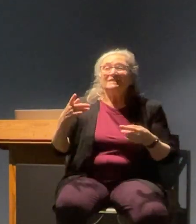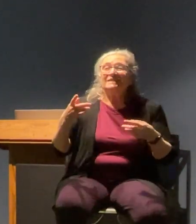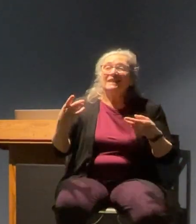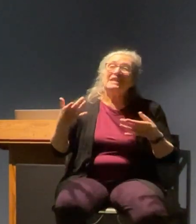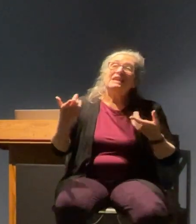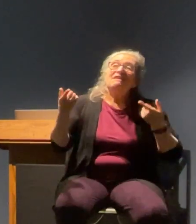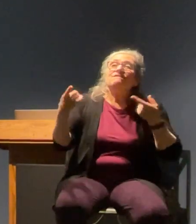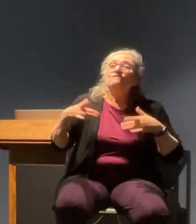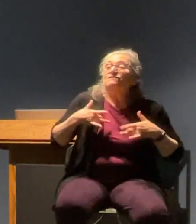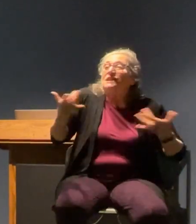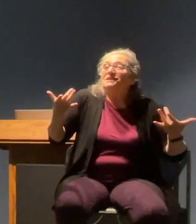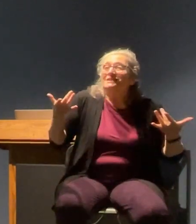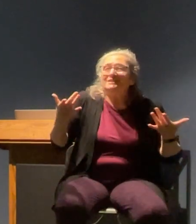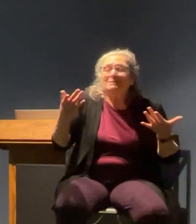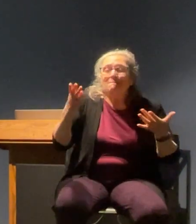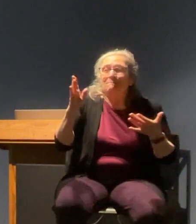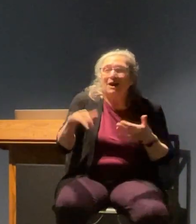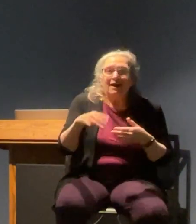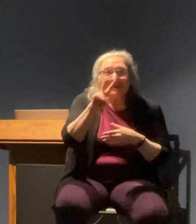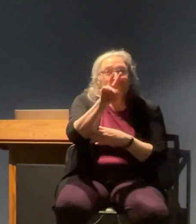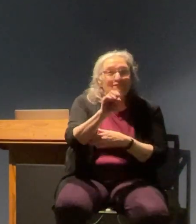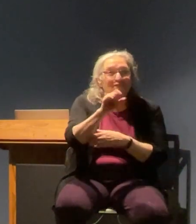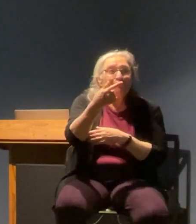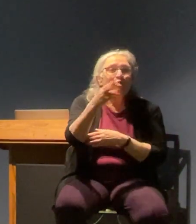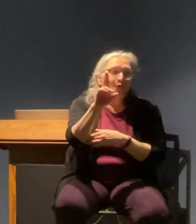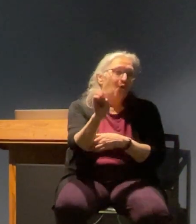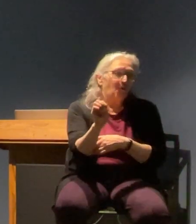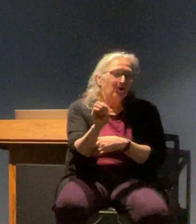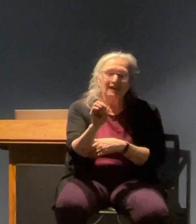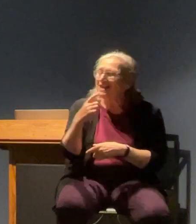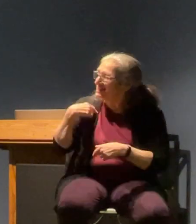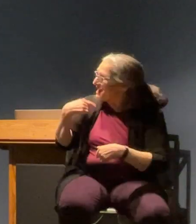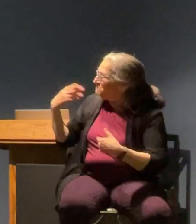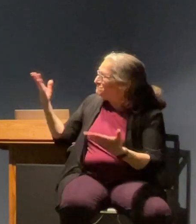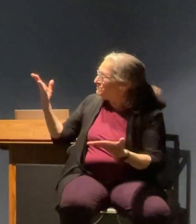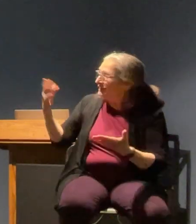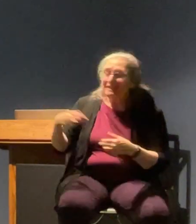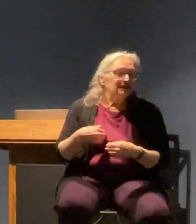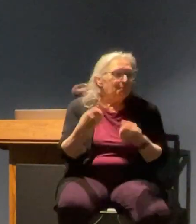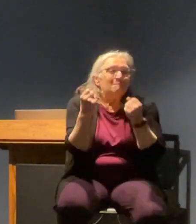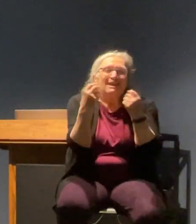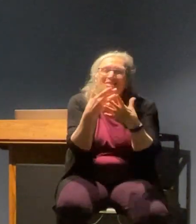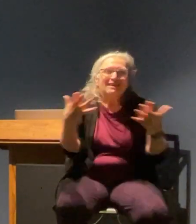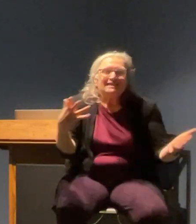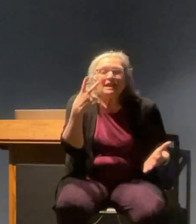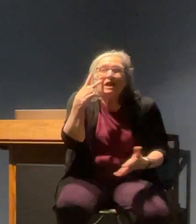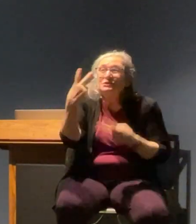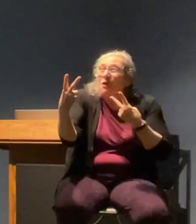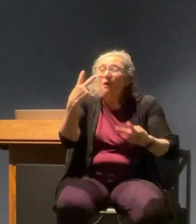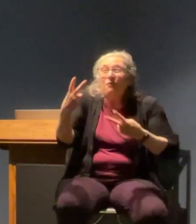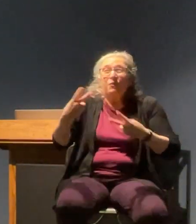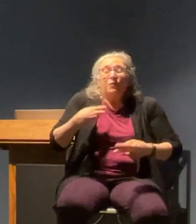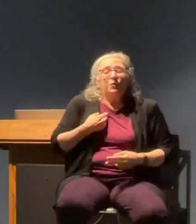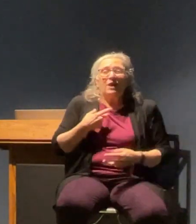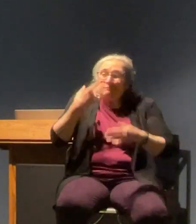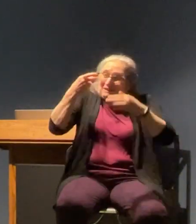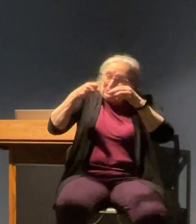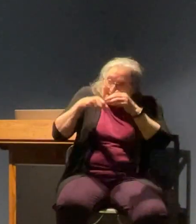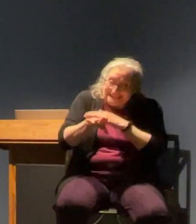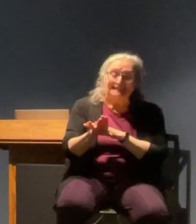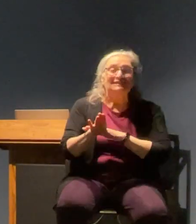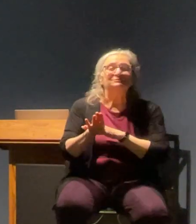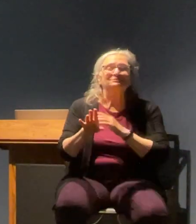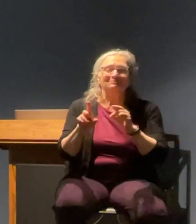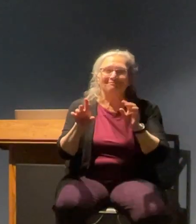big production. So this is me I seen like a bunch of famous actors that day, right? So this is me gaining real insight.